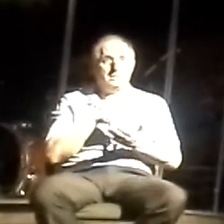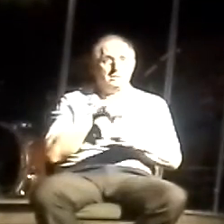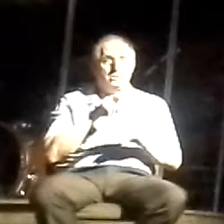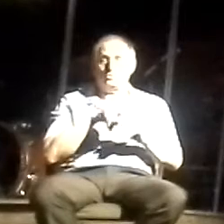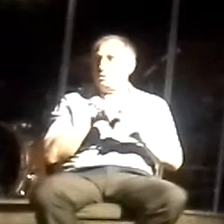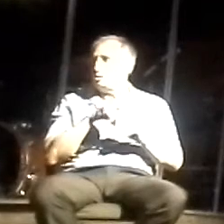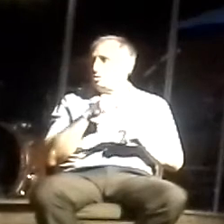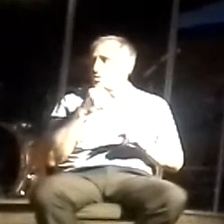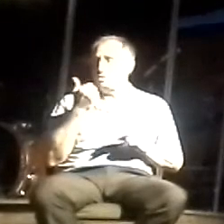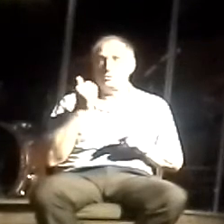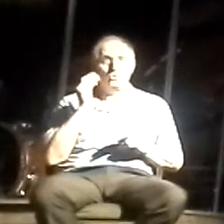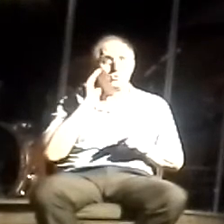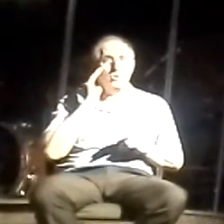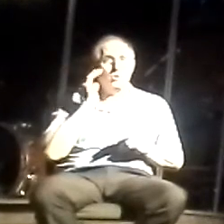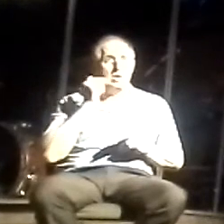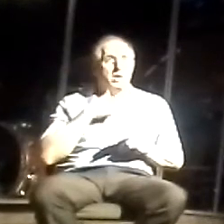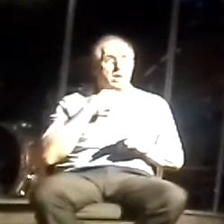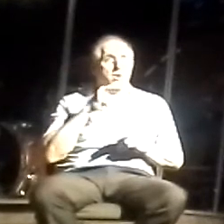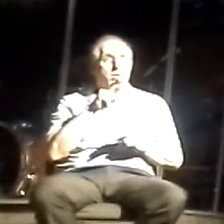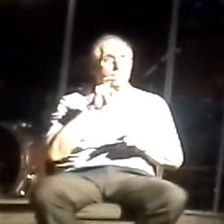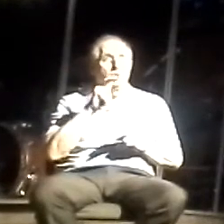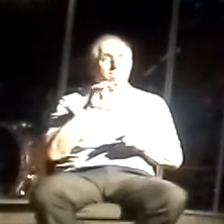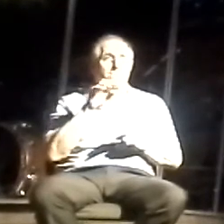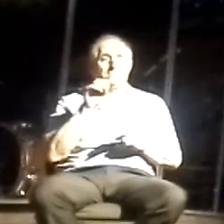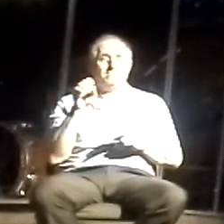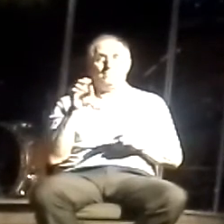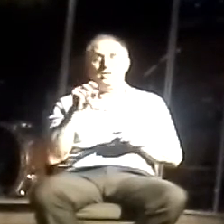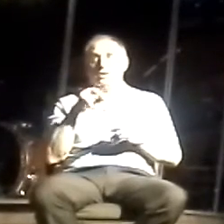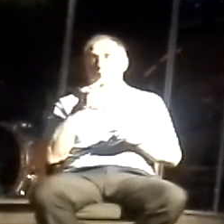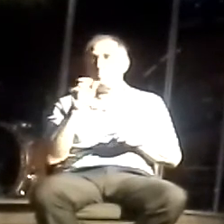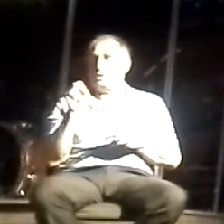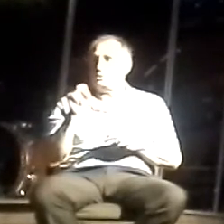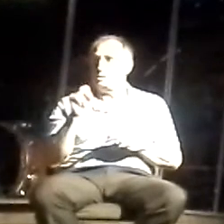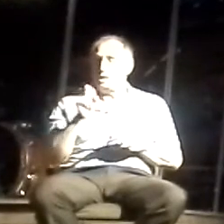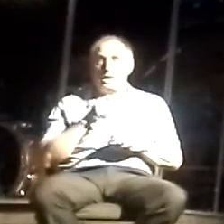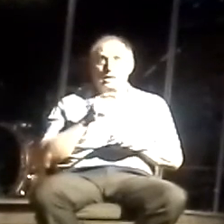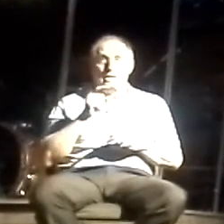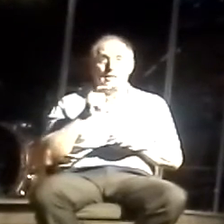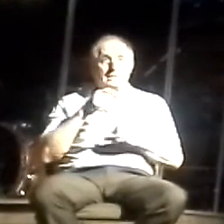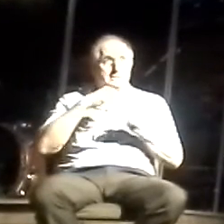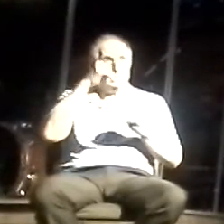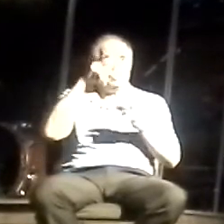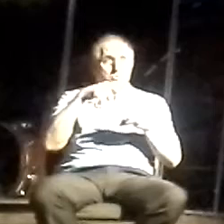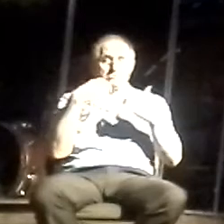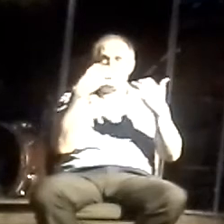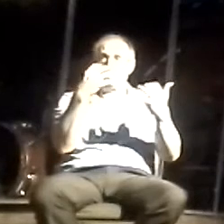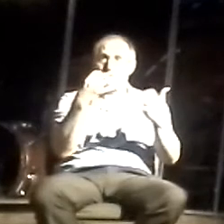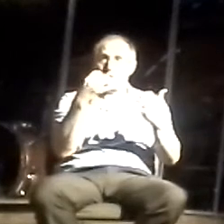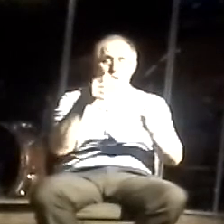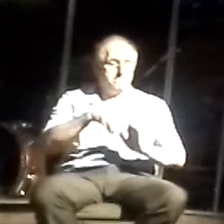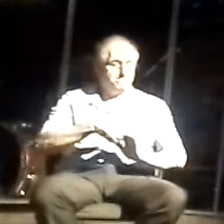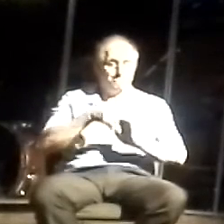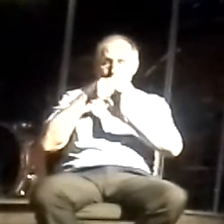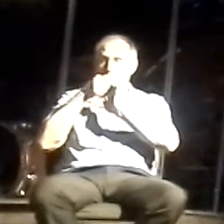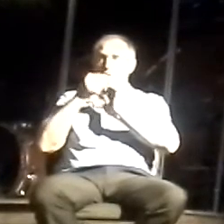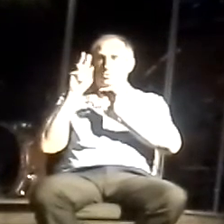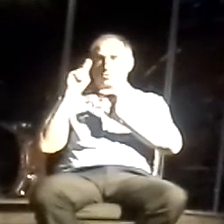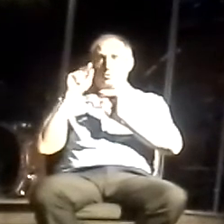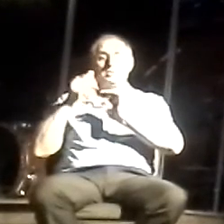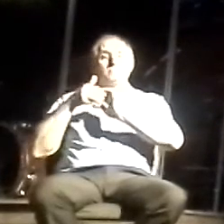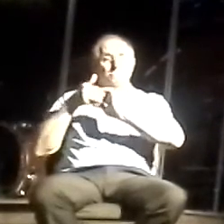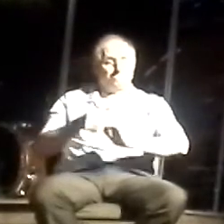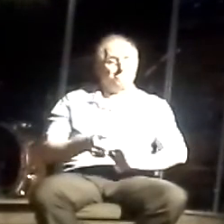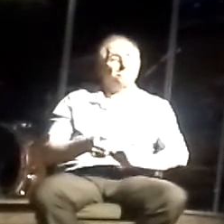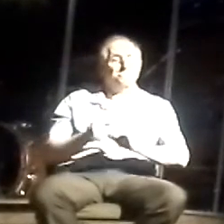chair right now and say, you know what? I weigh 255 pounds. And I could say, I could take the skinniest person here and say, I couldn't pull you up, but you could pull me